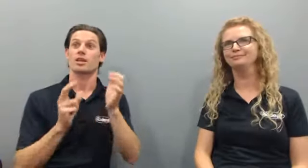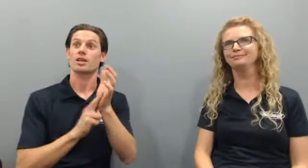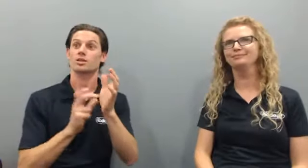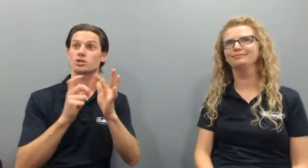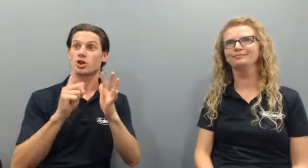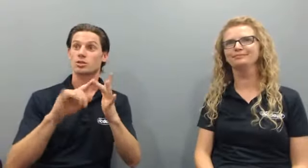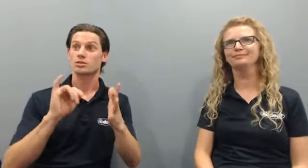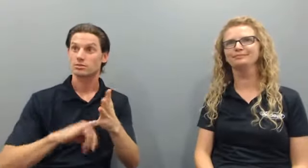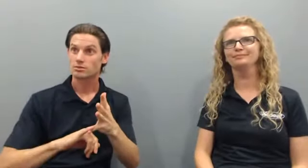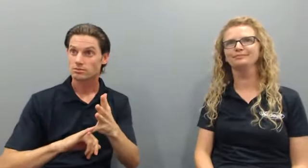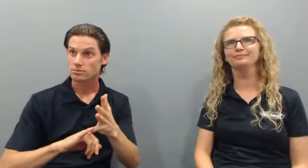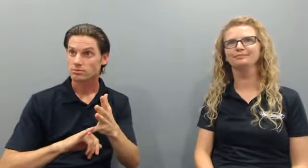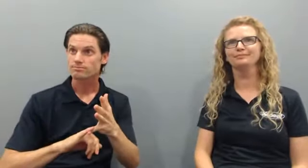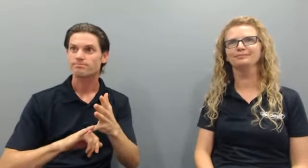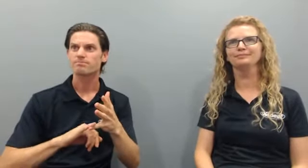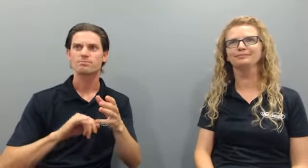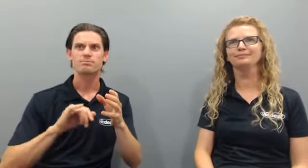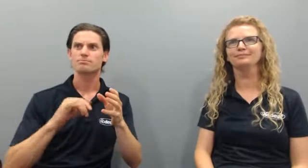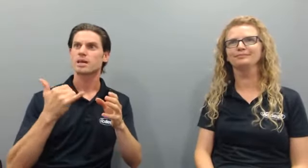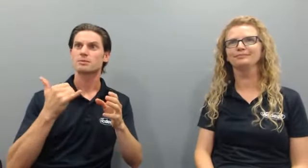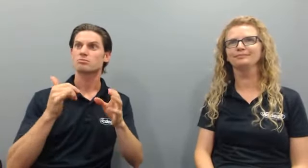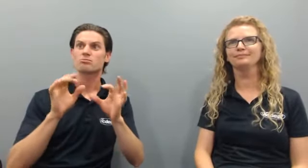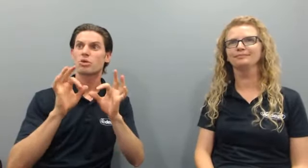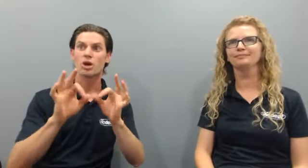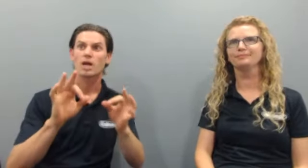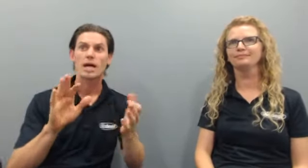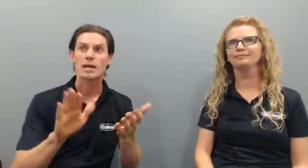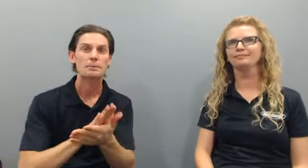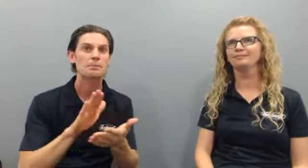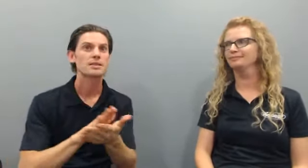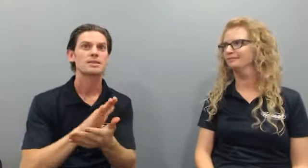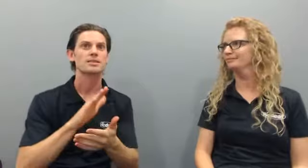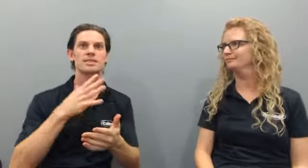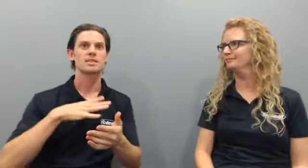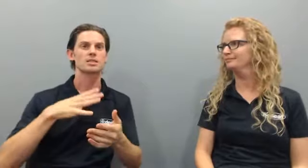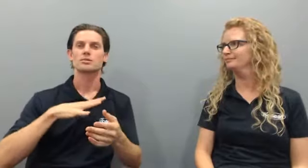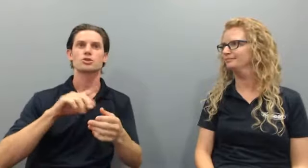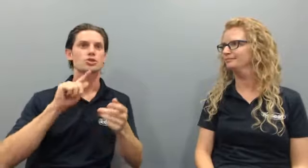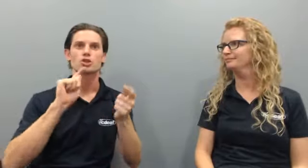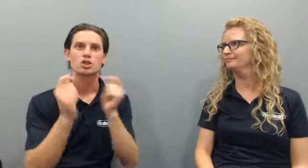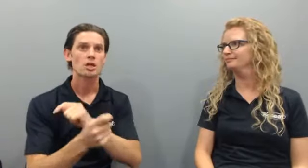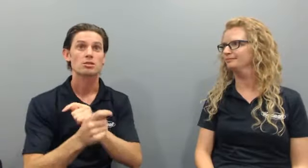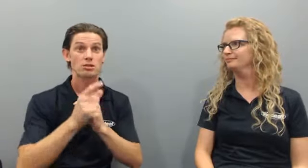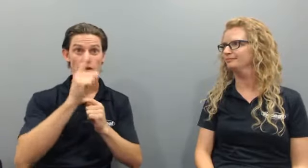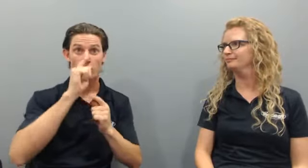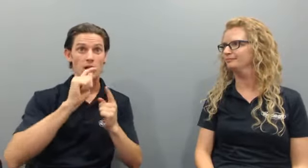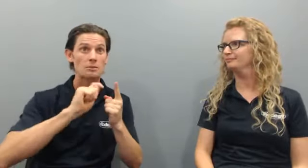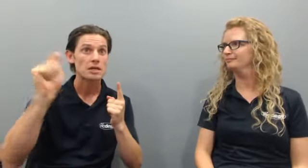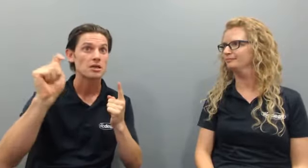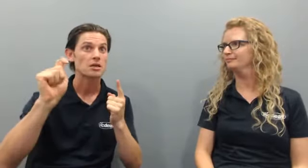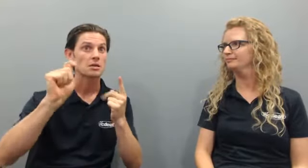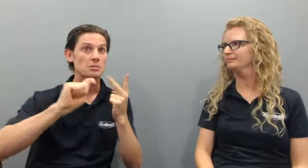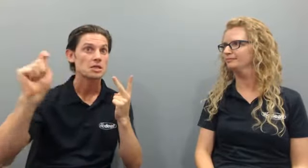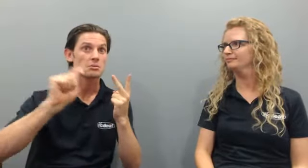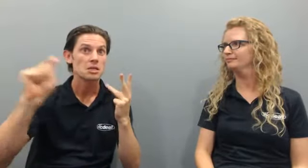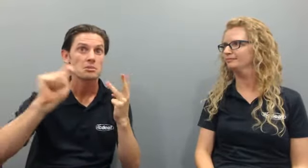So we have a question here. If I get a plan and I'm not happy and I need to change my plan, can